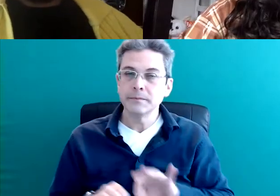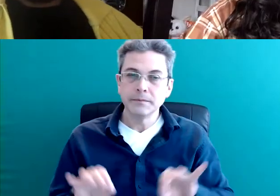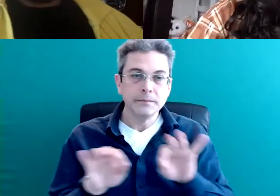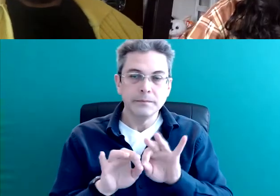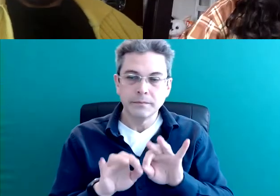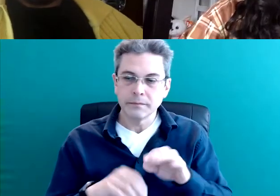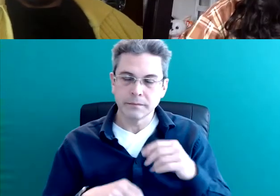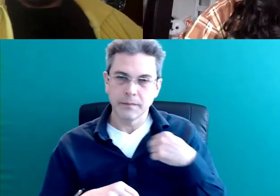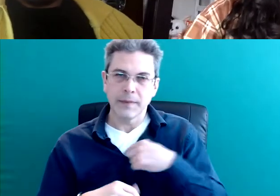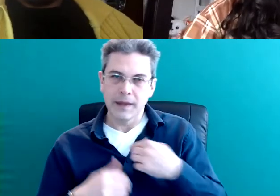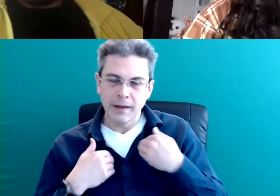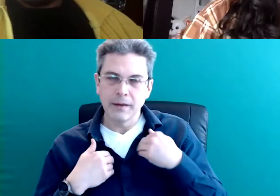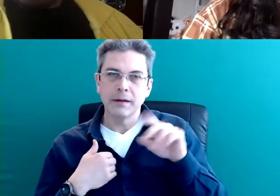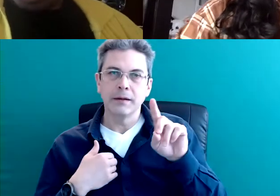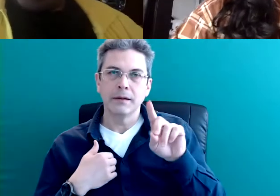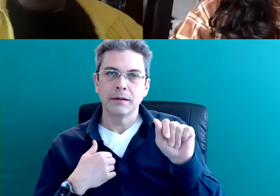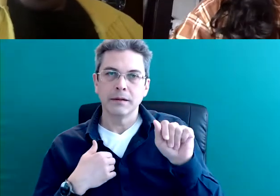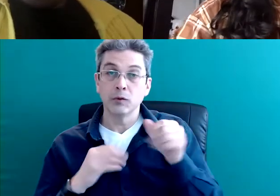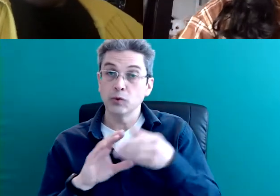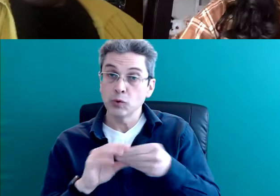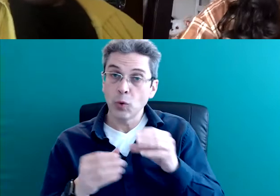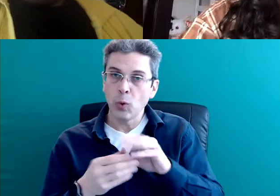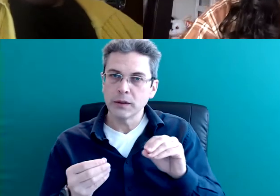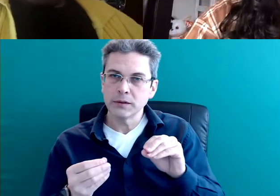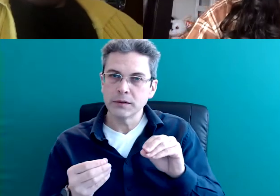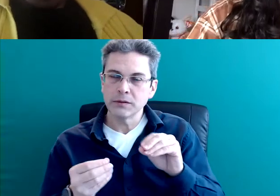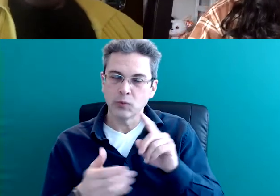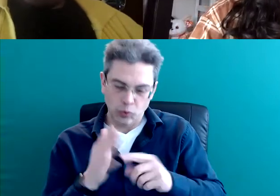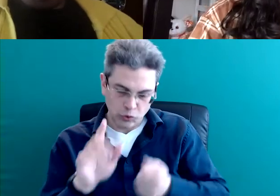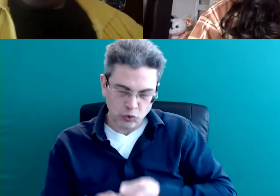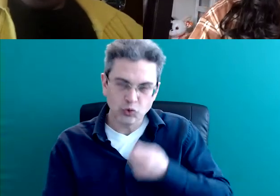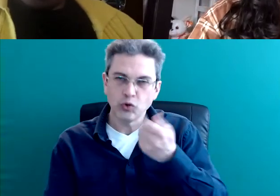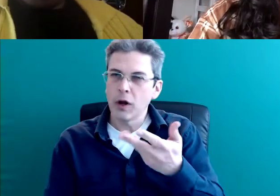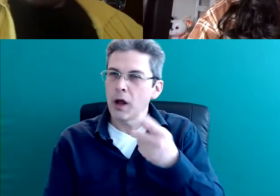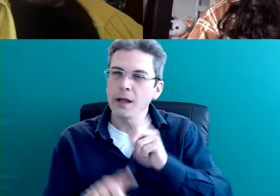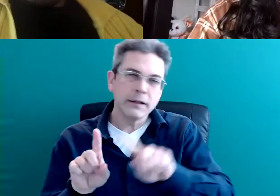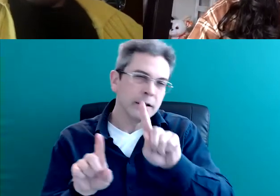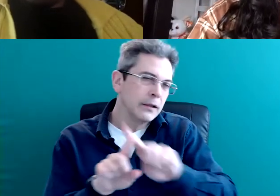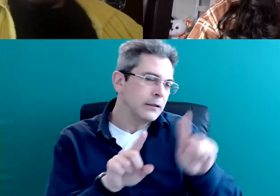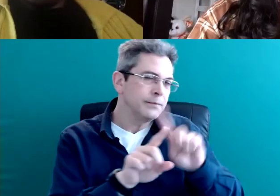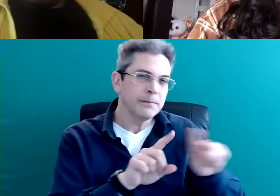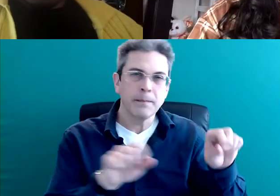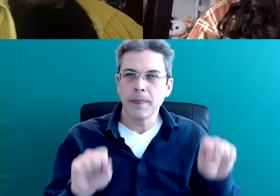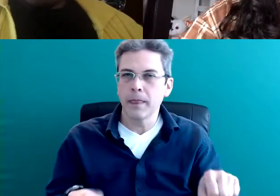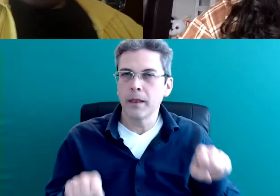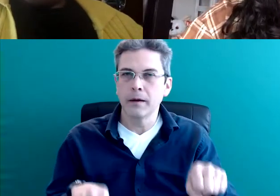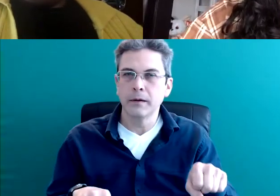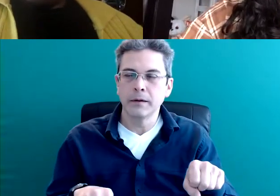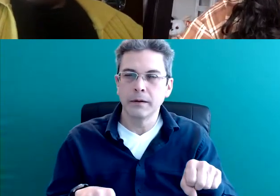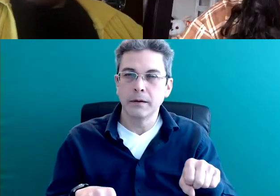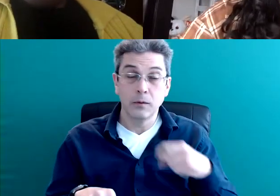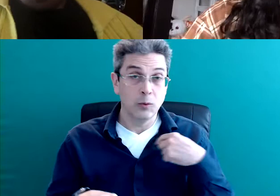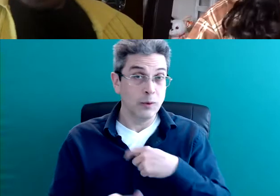disability stories in every way we can. And I think it's possible. We need disabled people